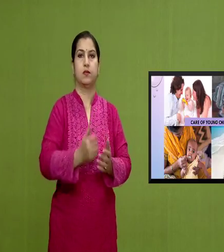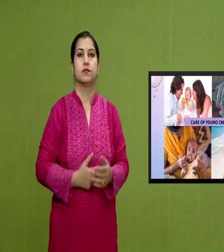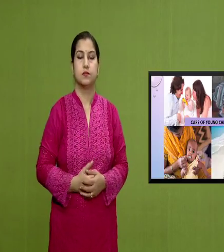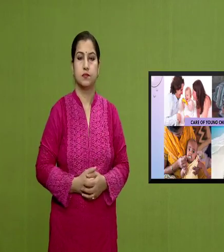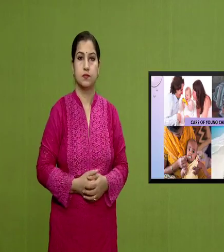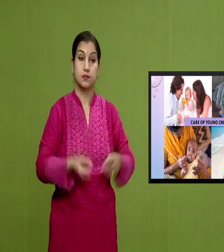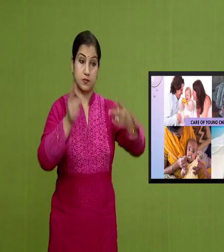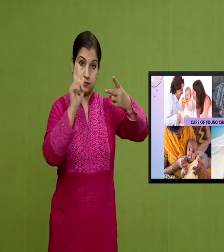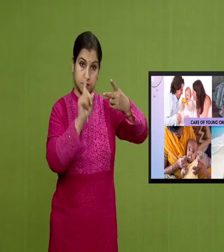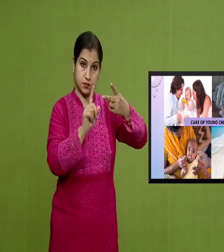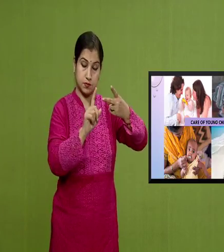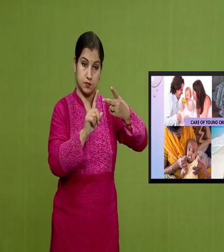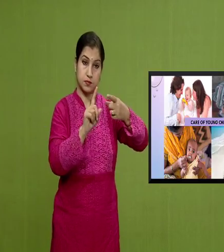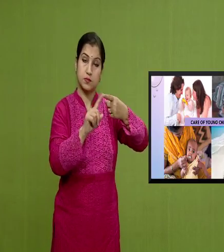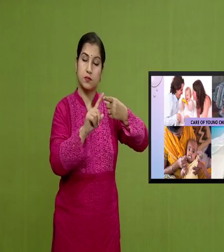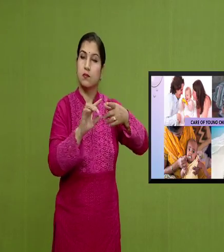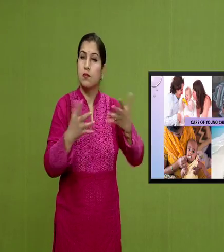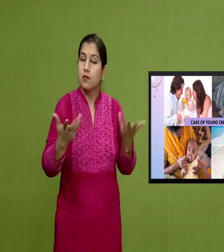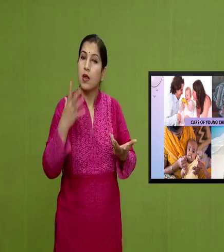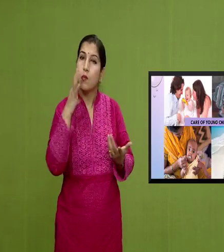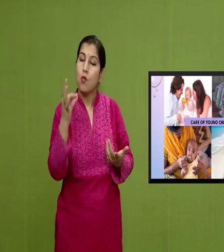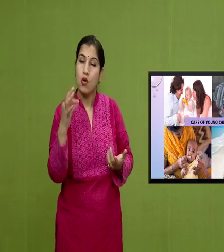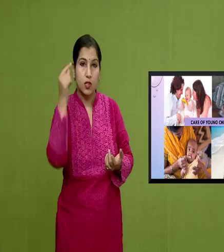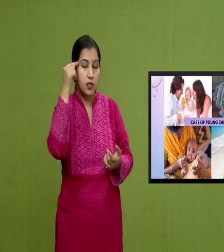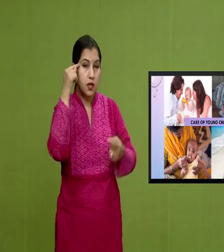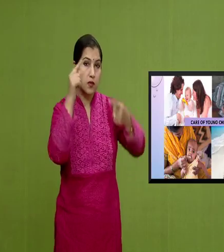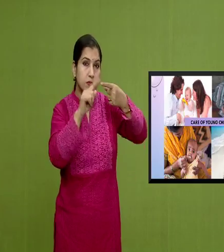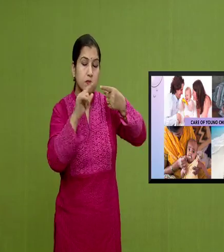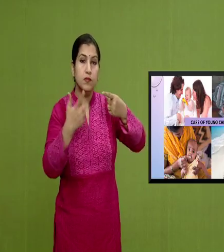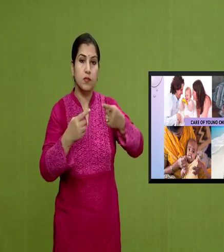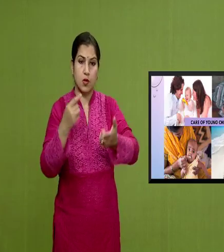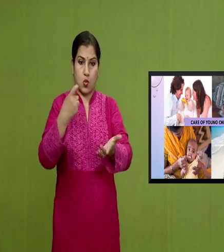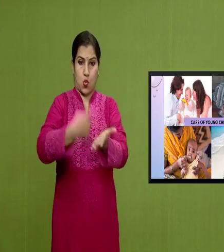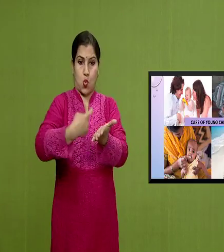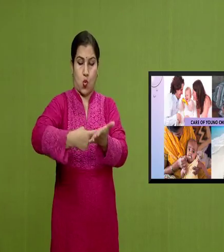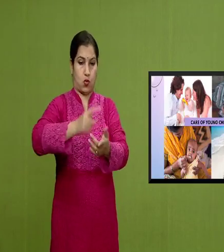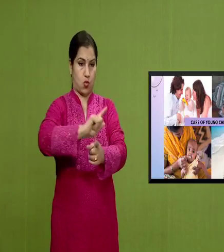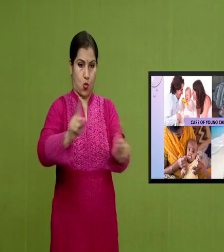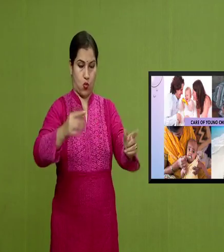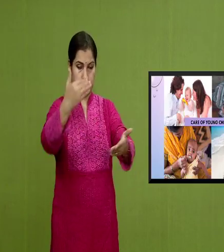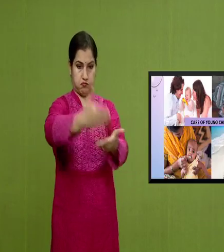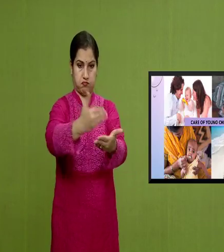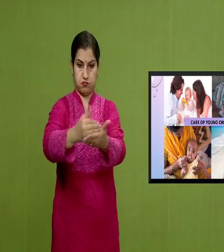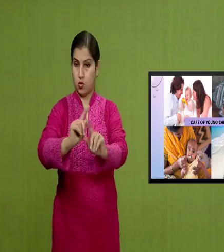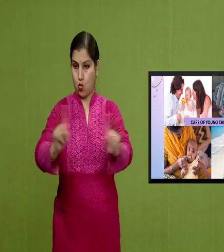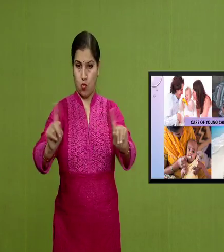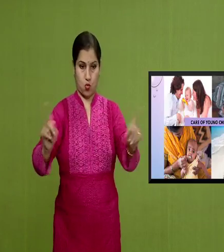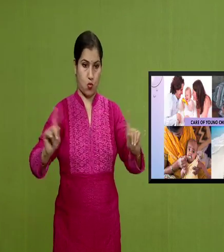where emphasis is laid on restriction in various activities.